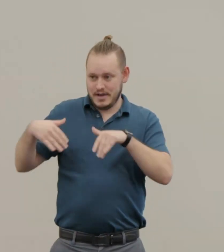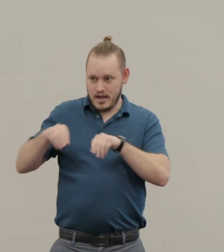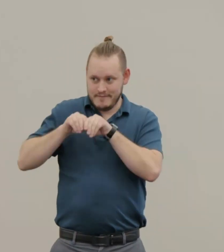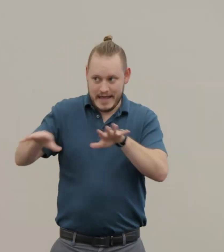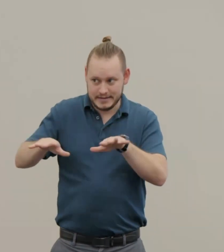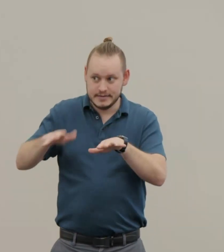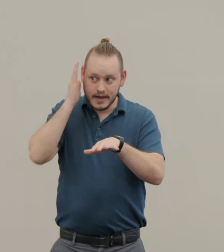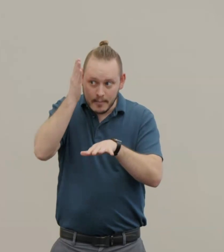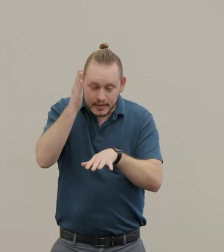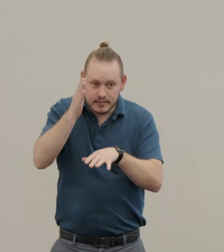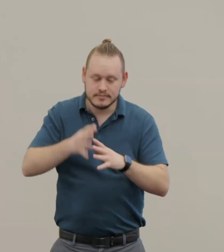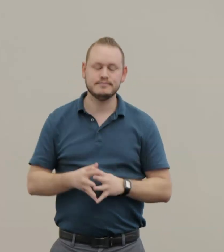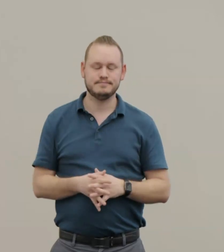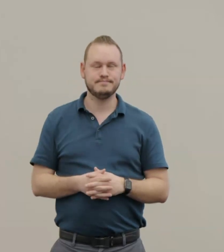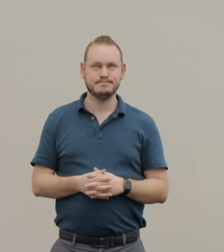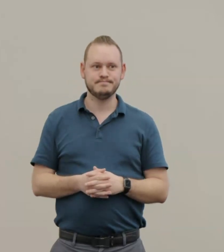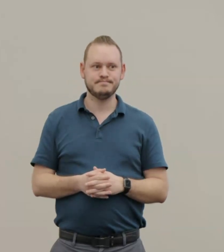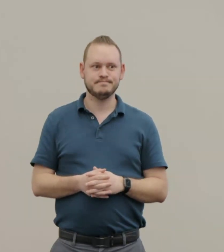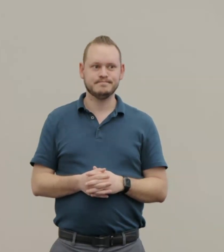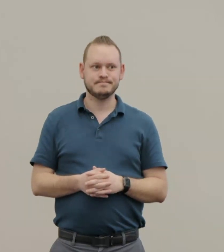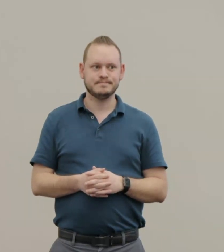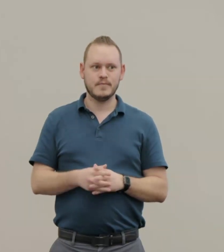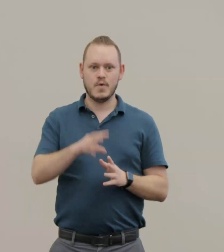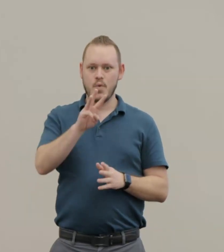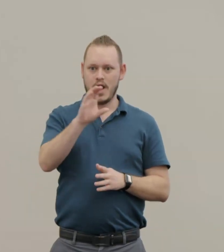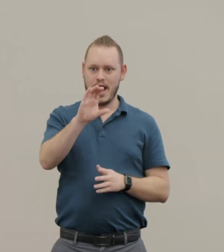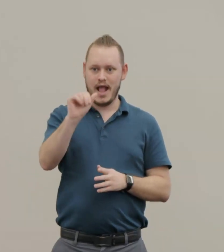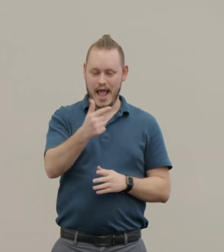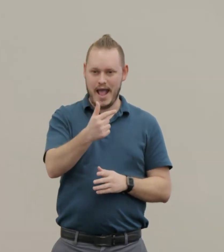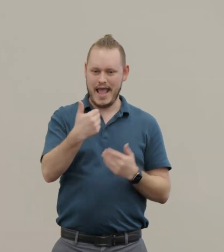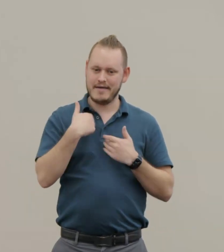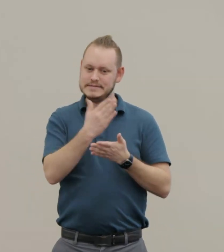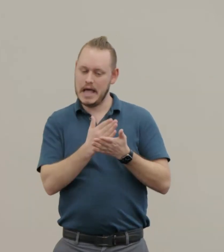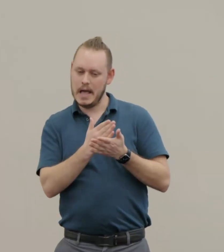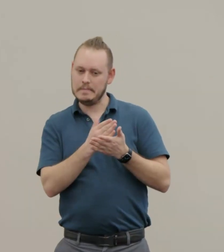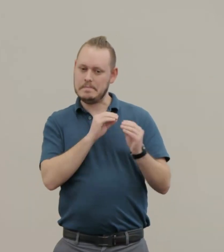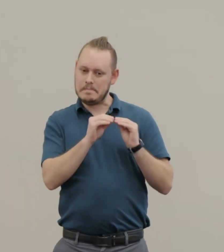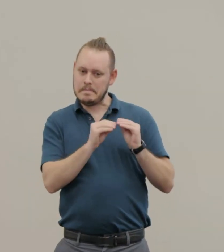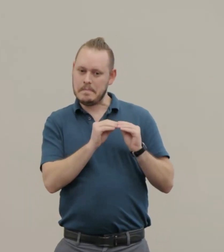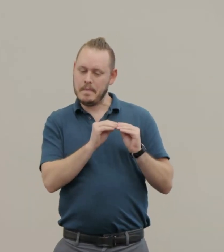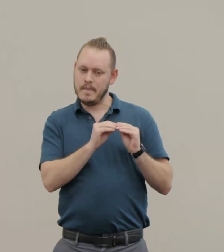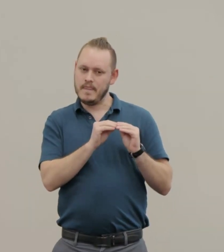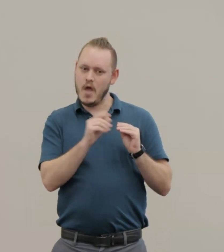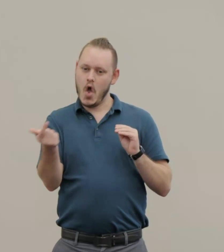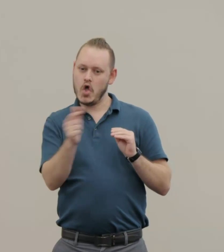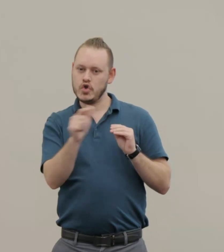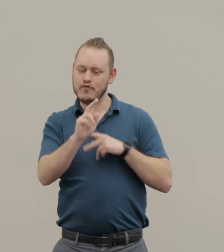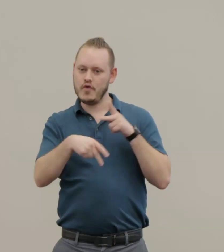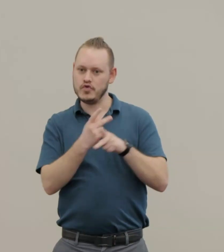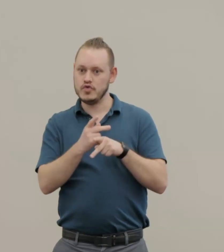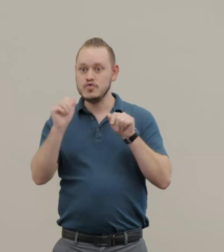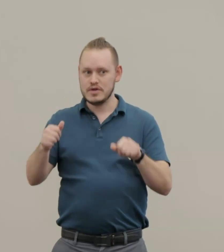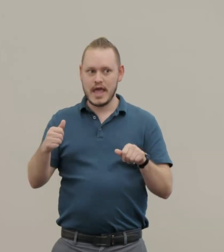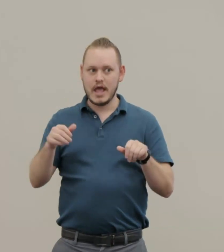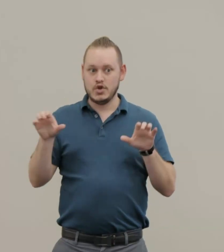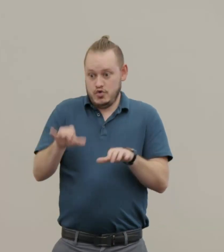it's coming. So let me step back. In WCAG, there's some provisioning on conforming alternative versions. So you can